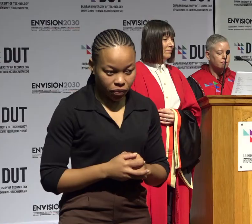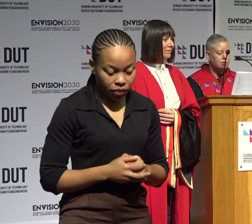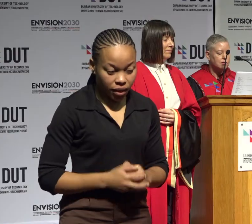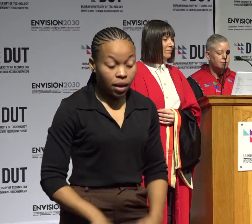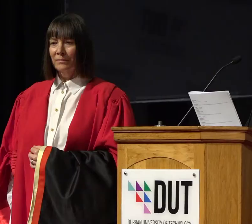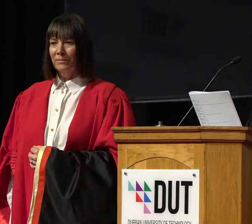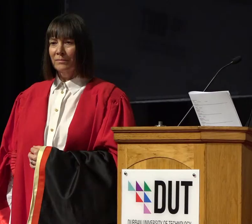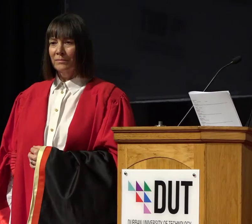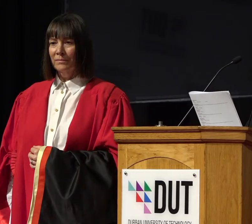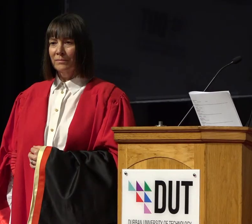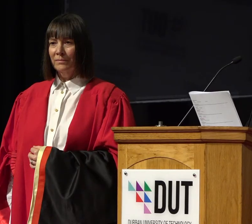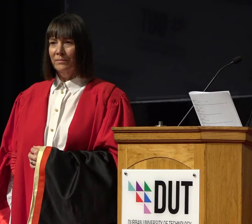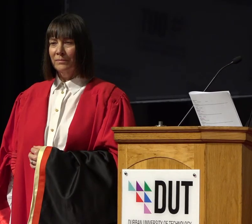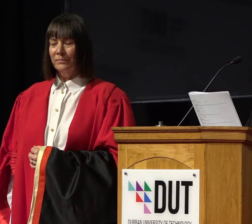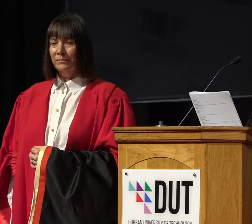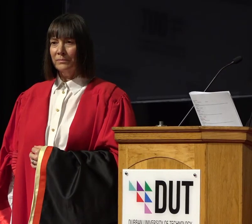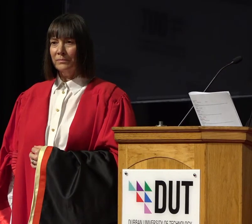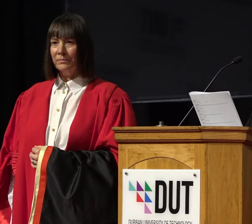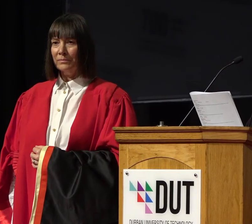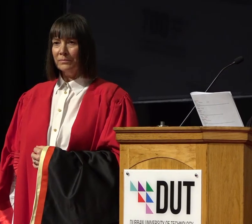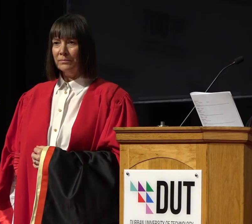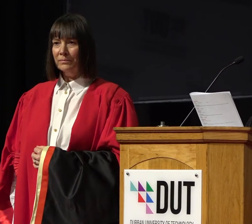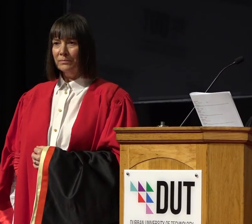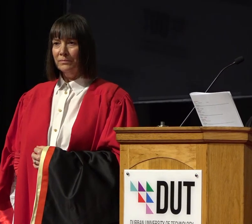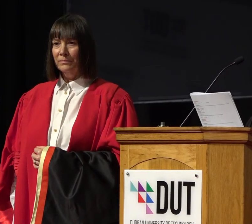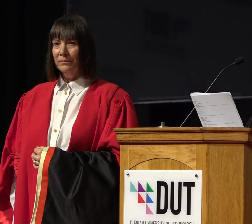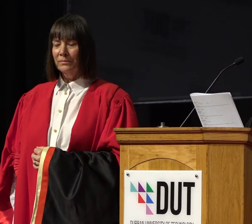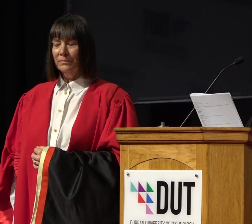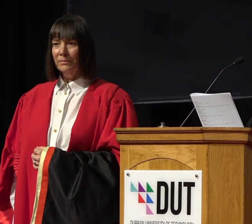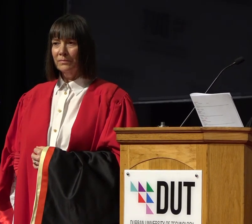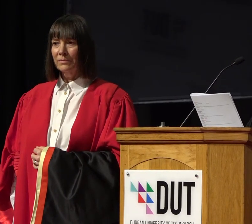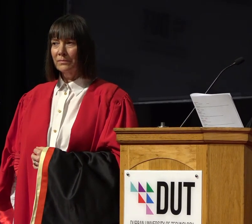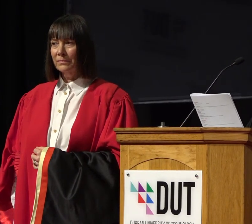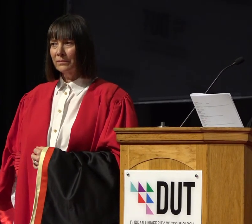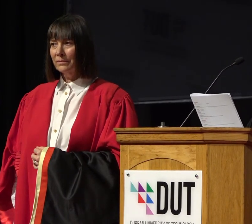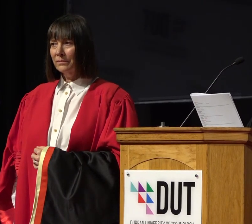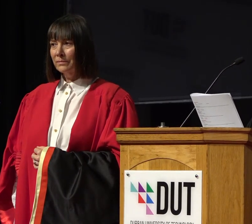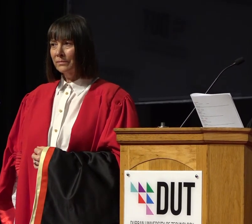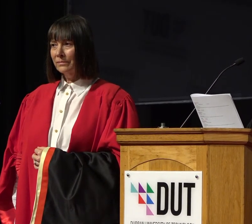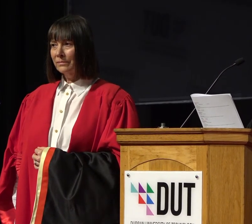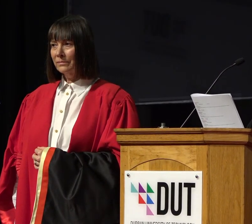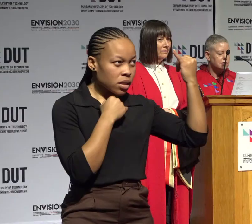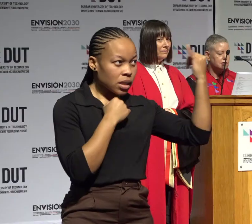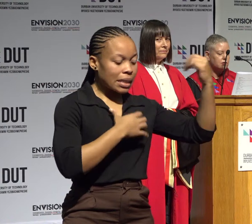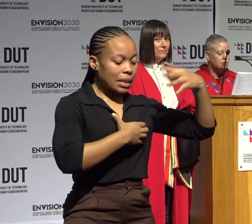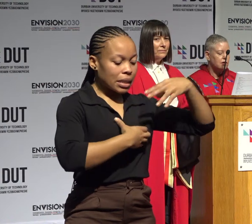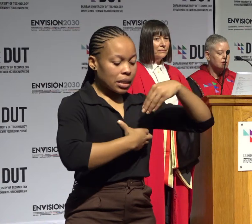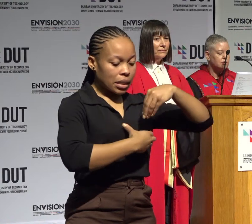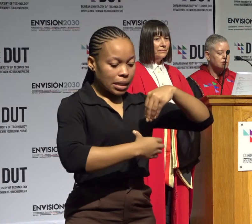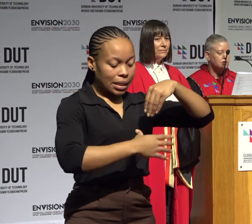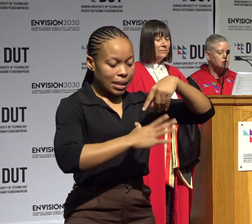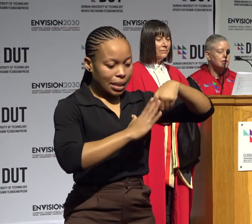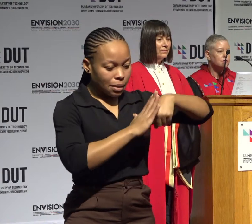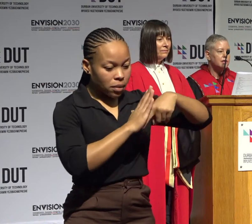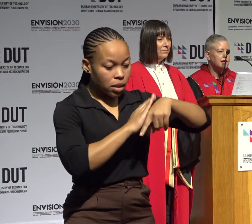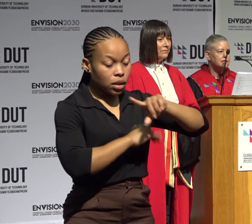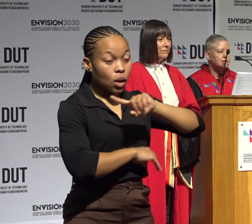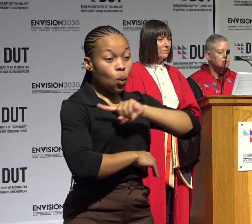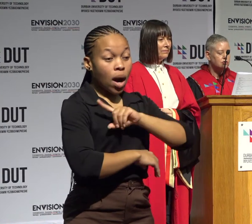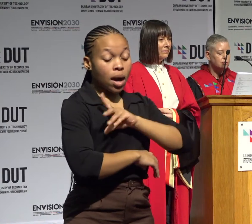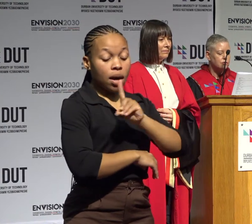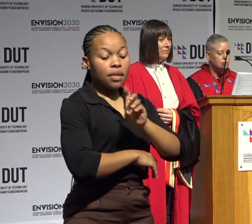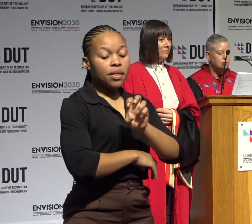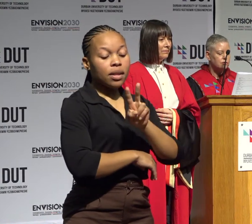Scholarly regard for subconscious knowing and the imagination deepened as the devices were trusted throughout to